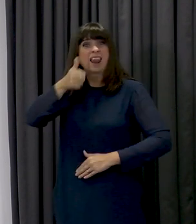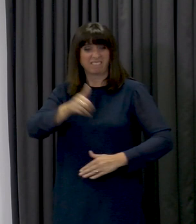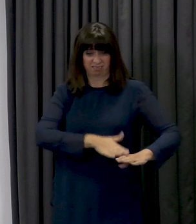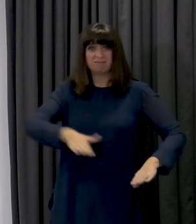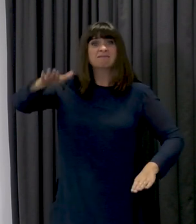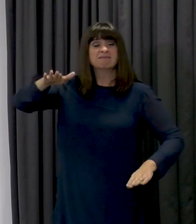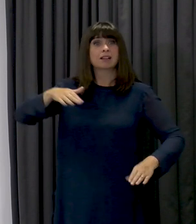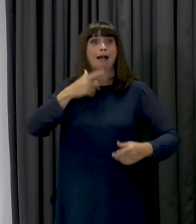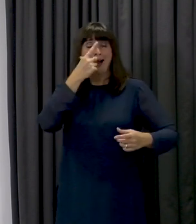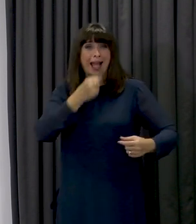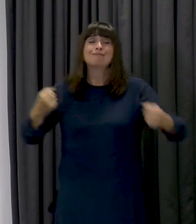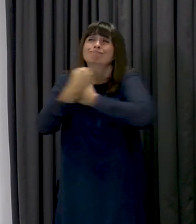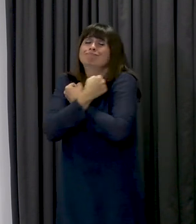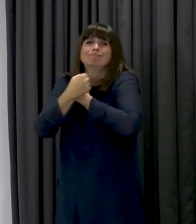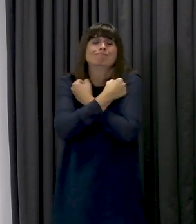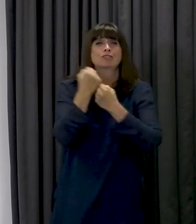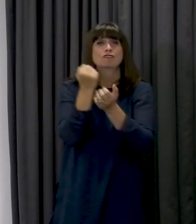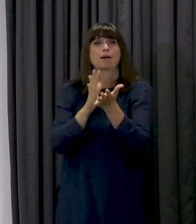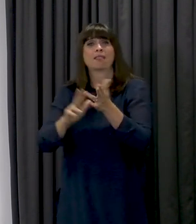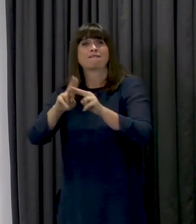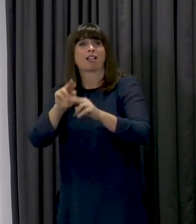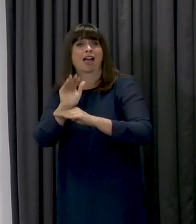their grandparents a hug again.